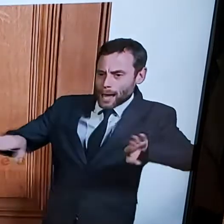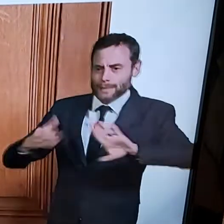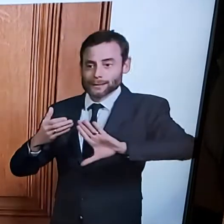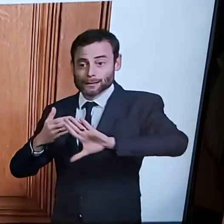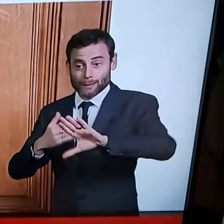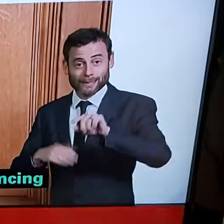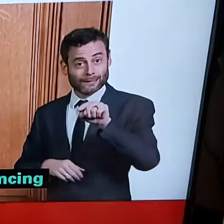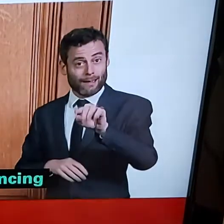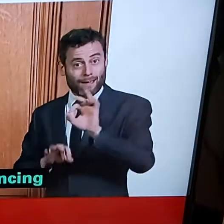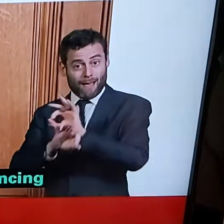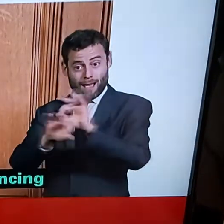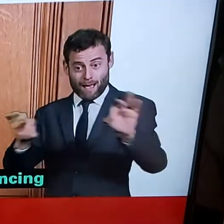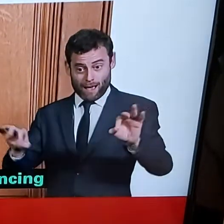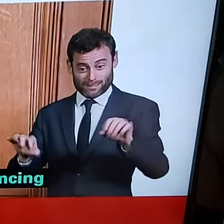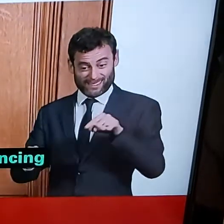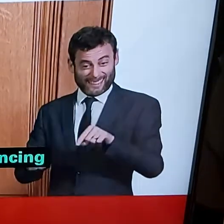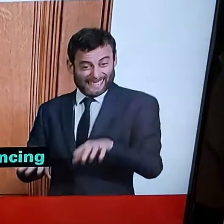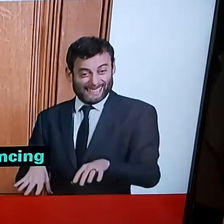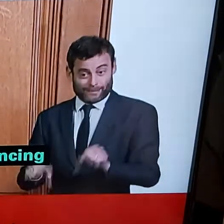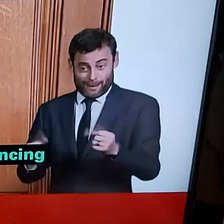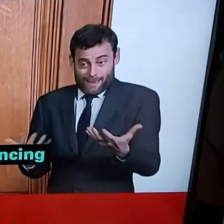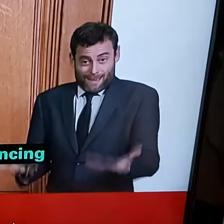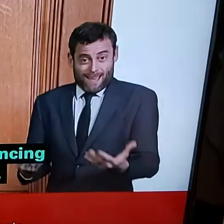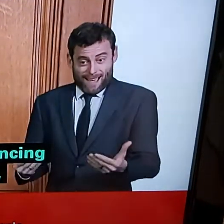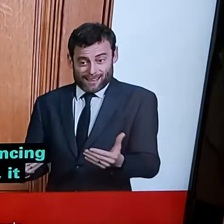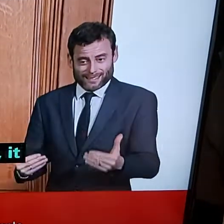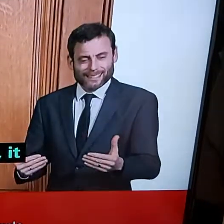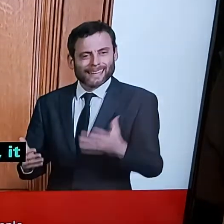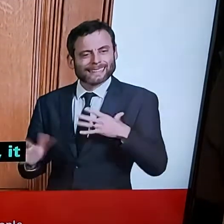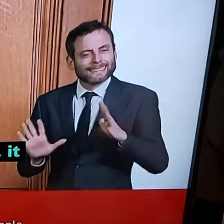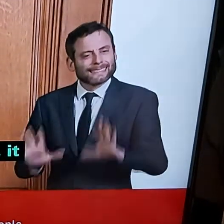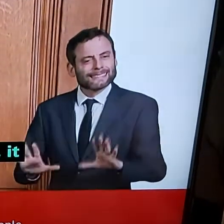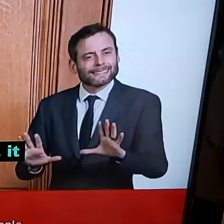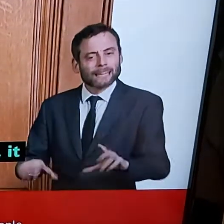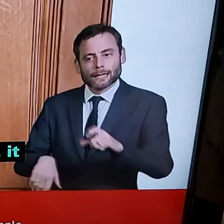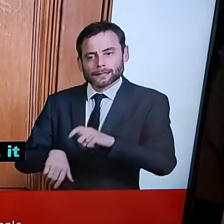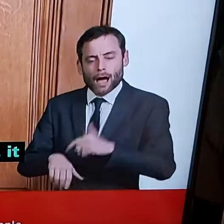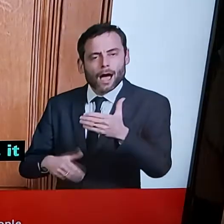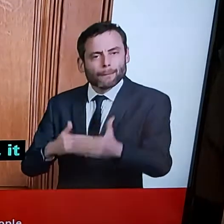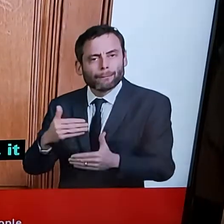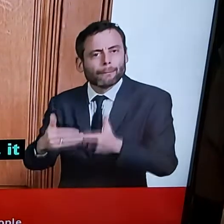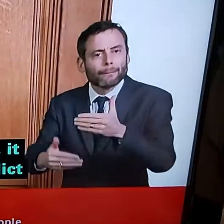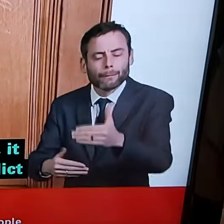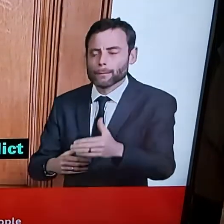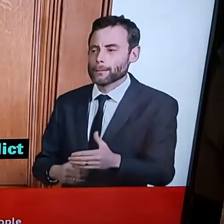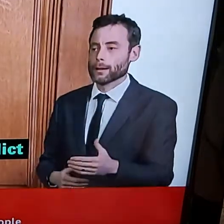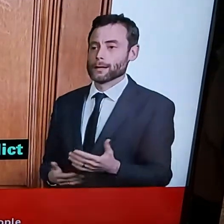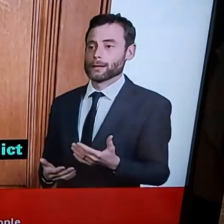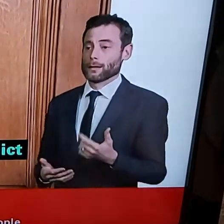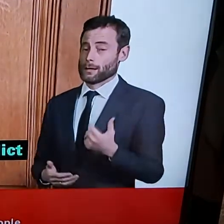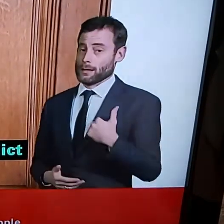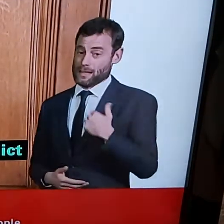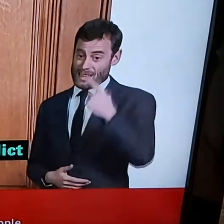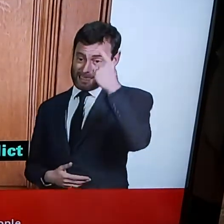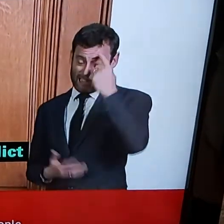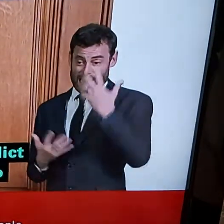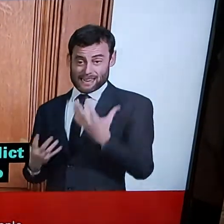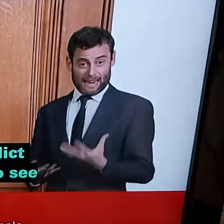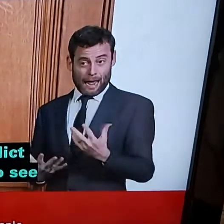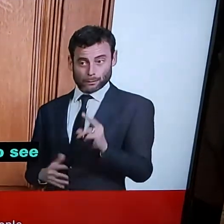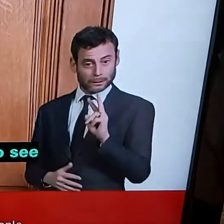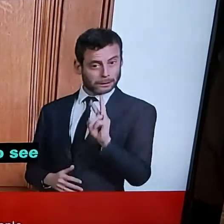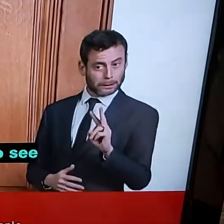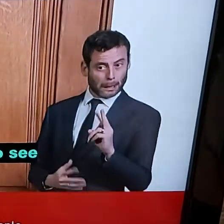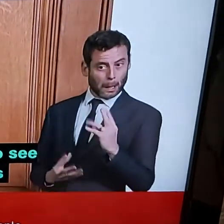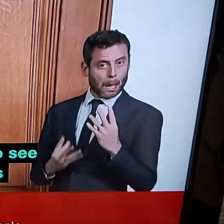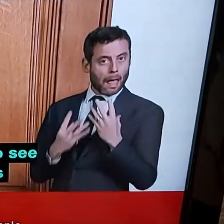It would be far too early to predict that. I think we are starting to see some helpful movement, let's put it that way, and what we will be